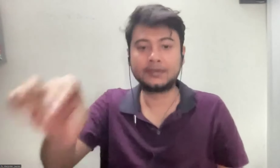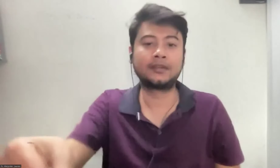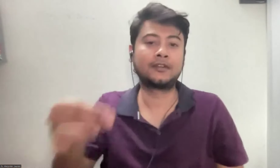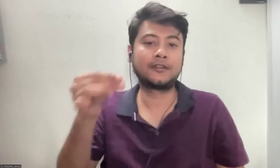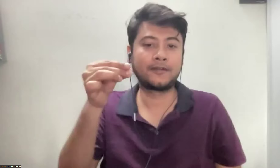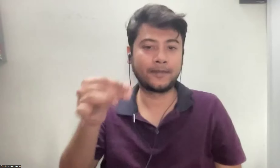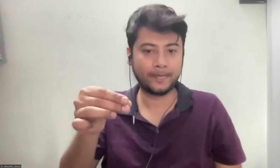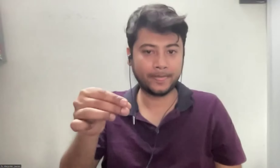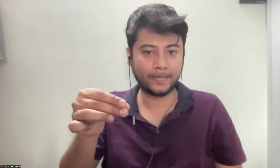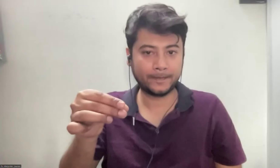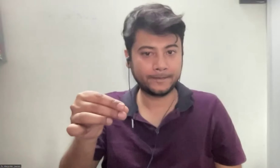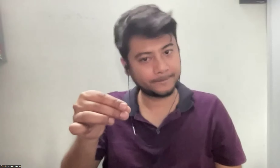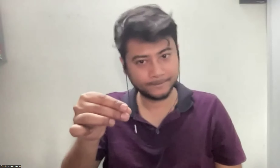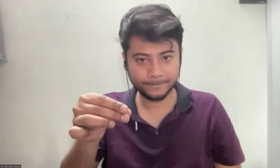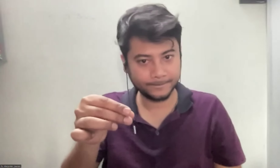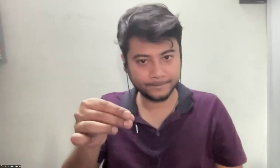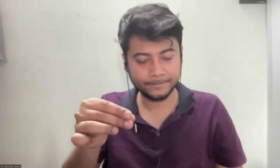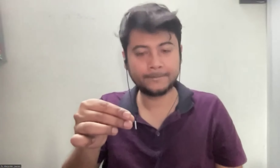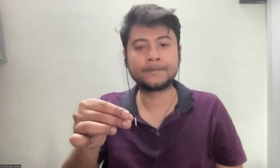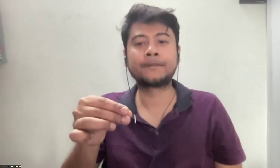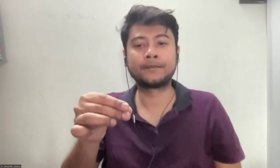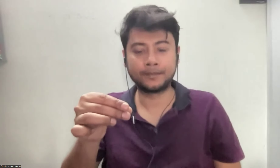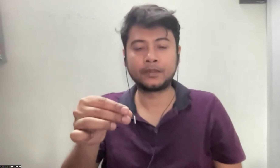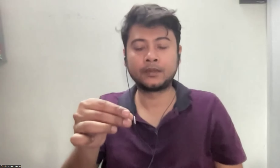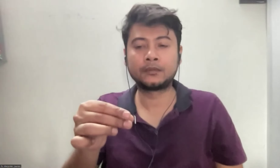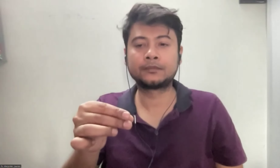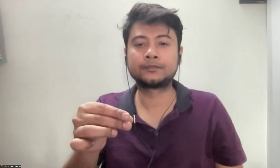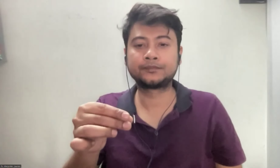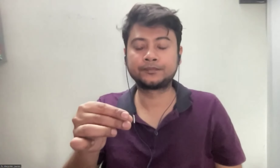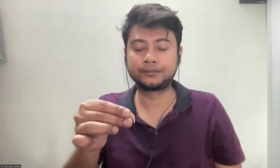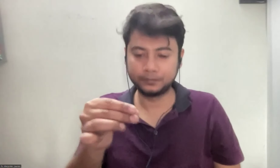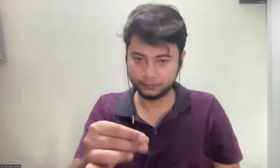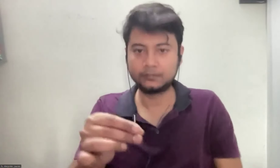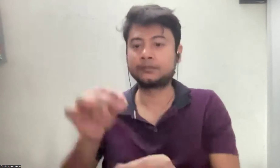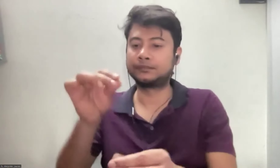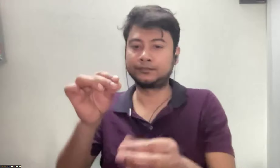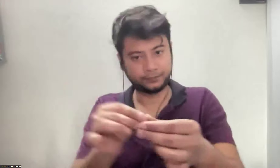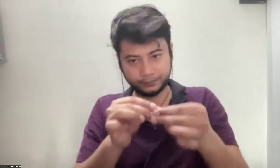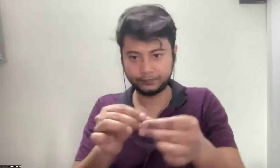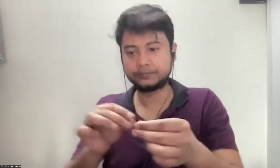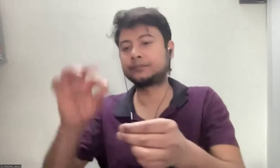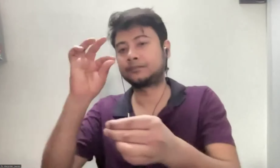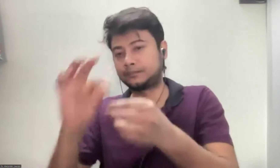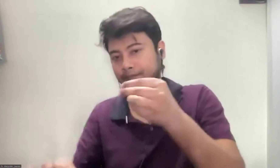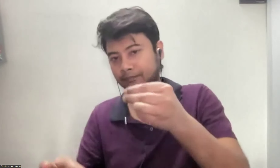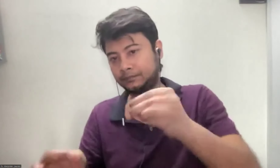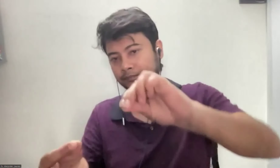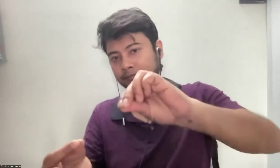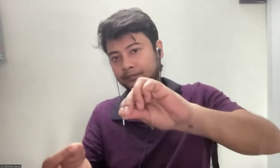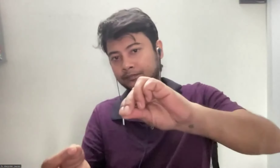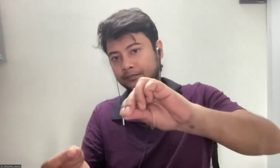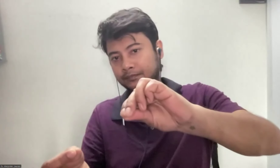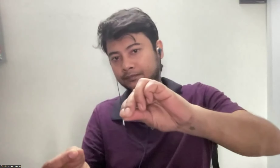Right, so that is done. So once now you rotate this agarbatti or the incense 7 times